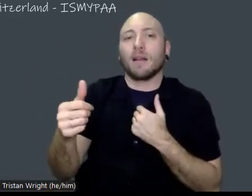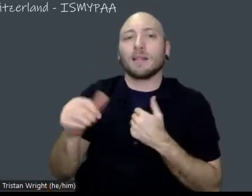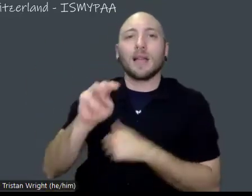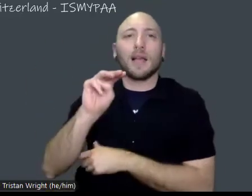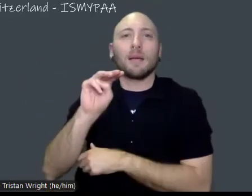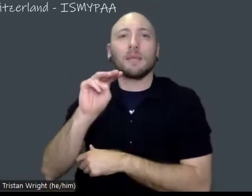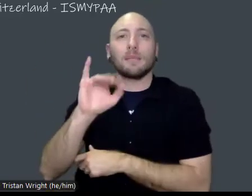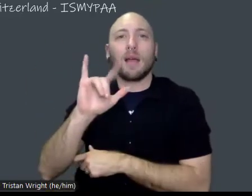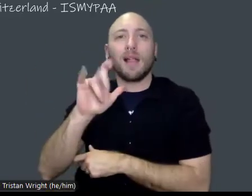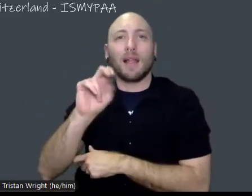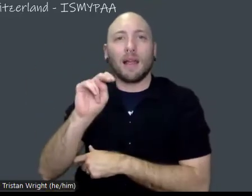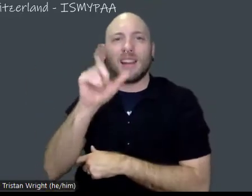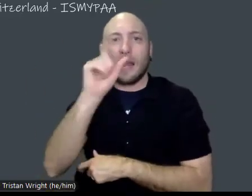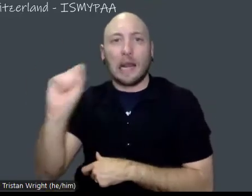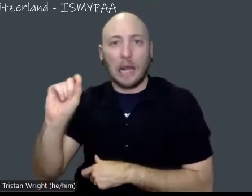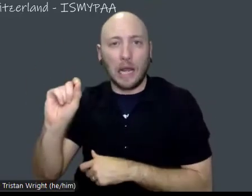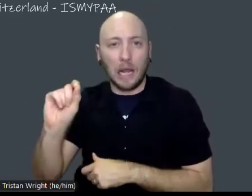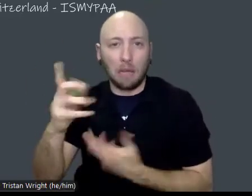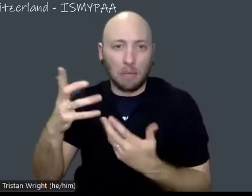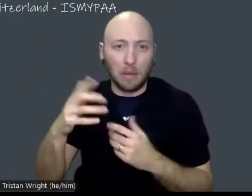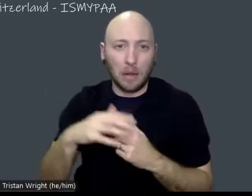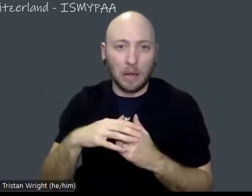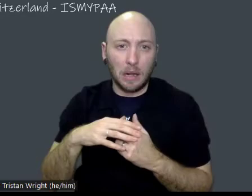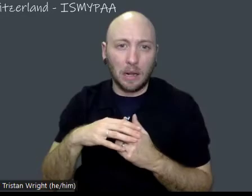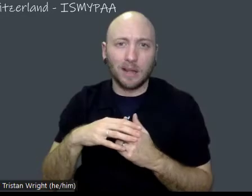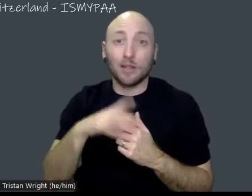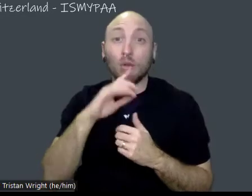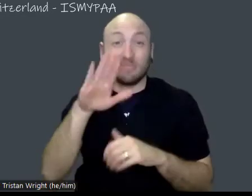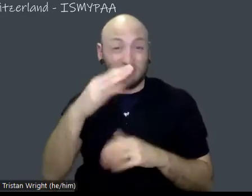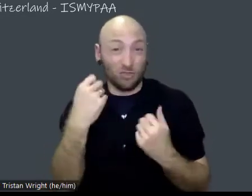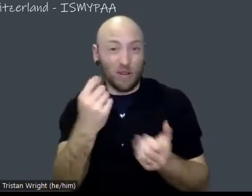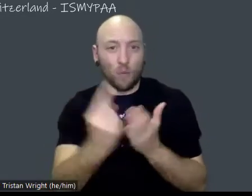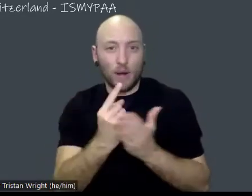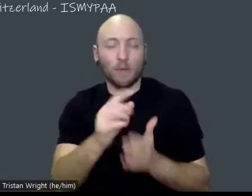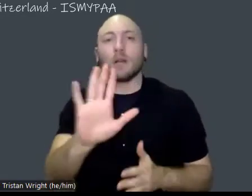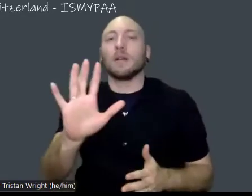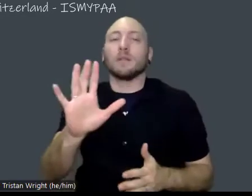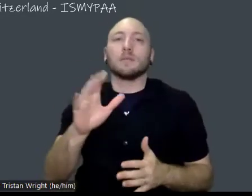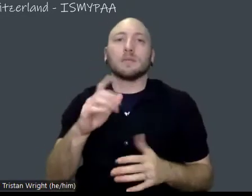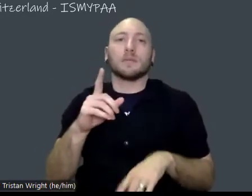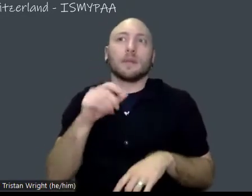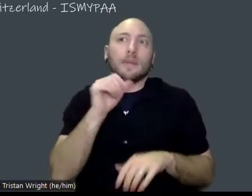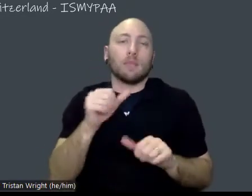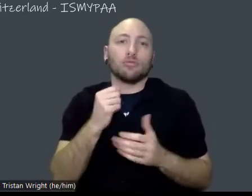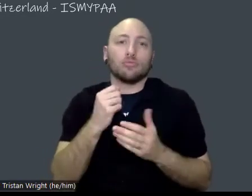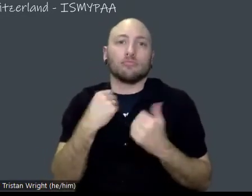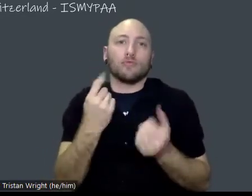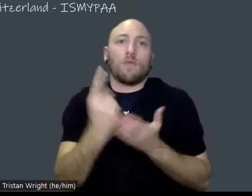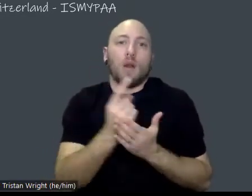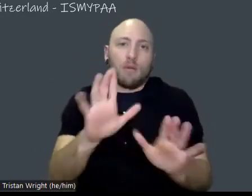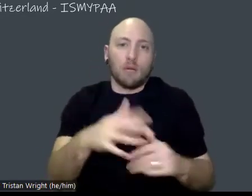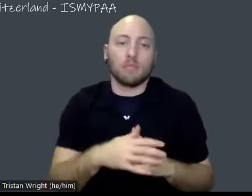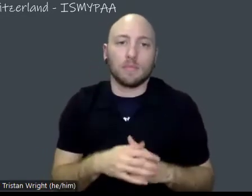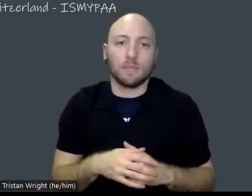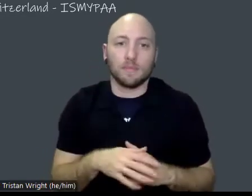Milan. It's in Italy. It's a 1-hour car, but I was able to drive 1 hour to go there.